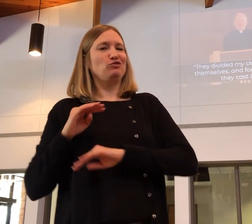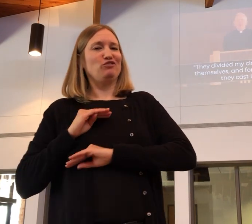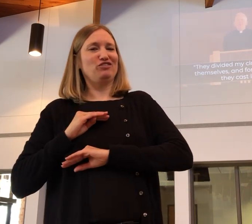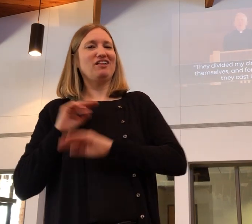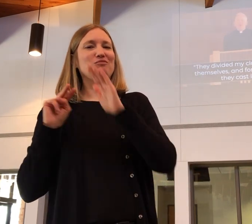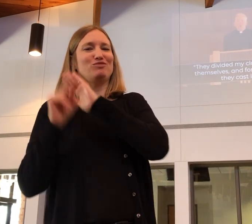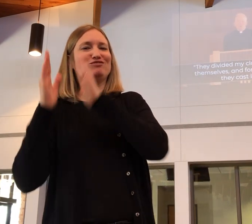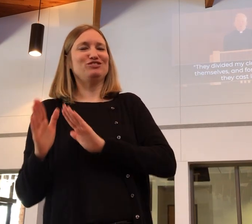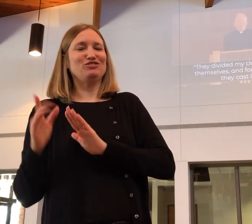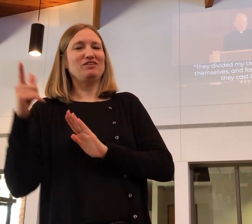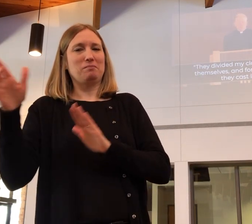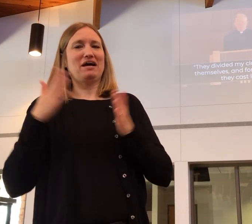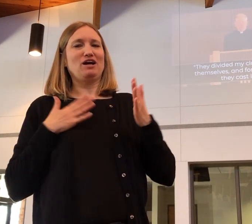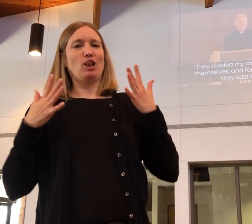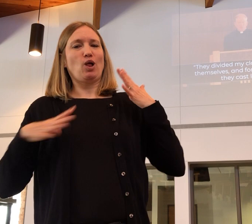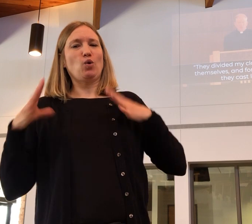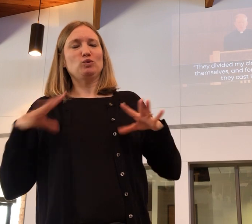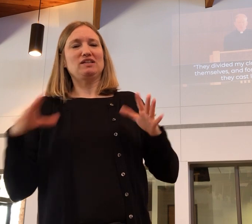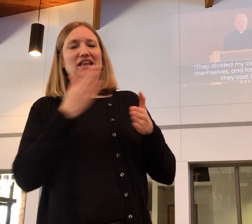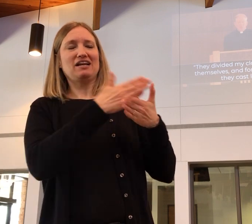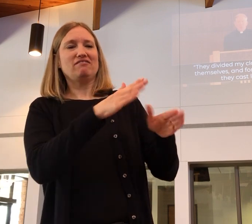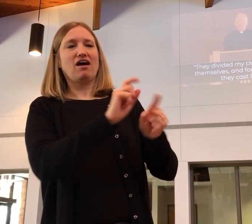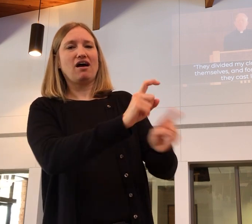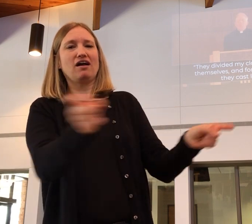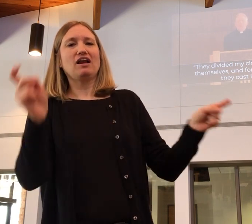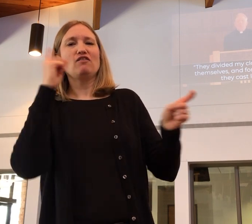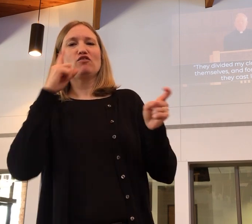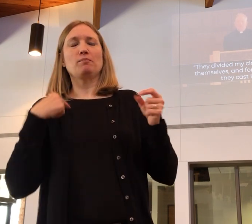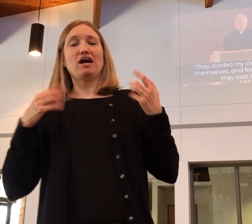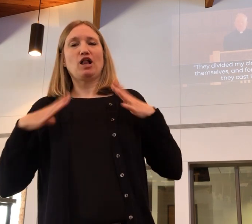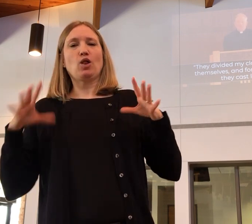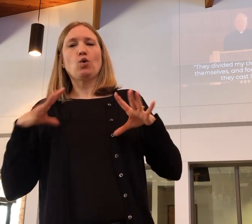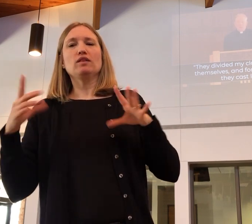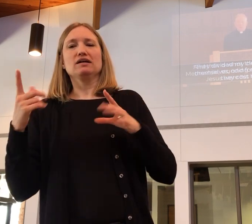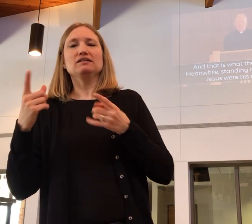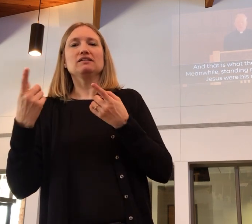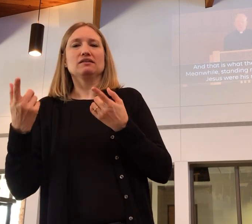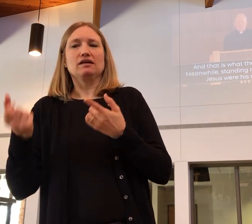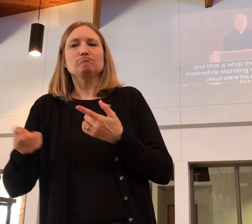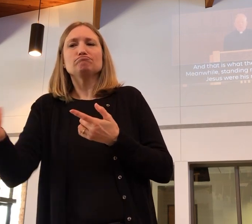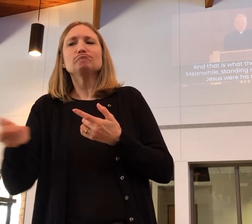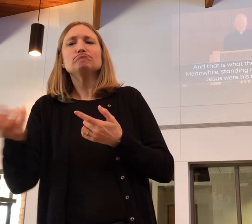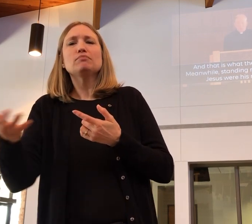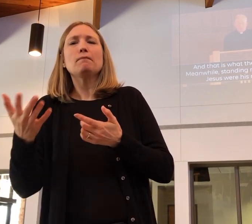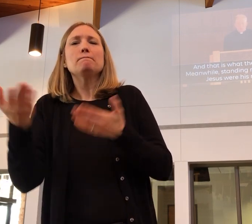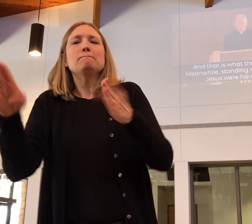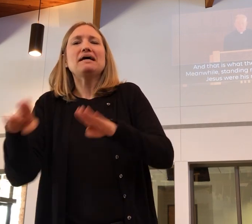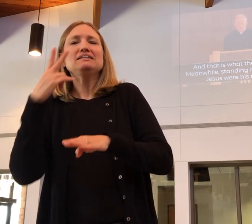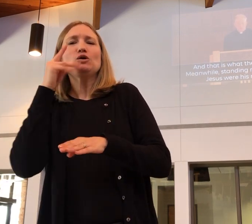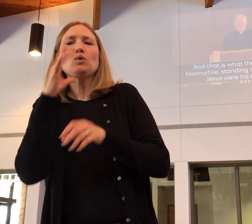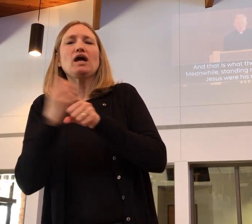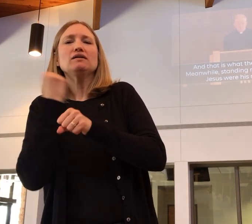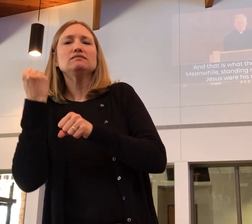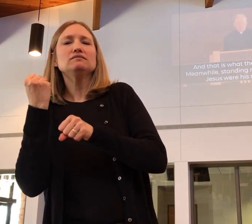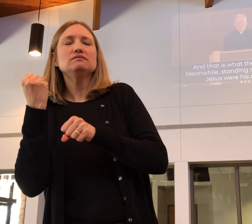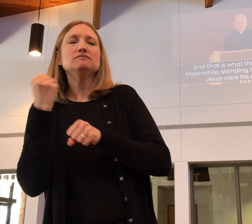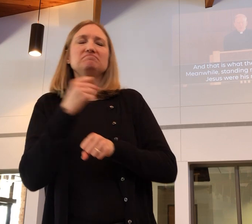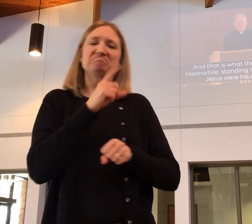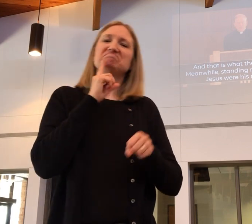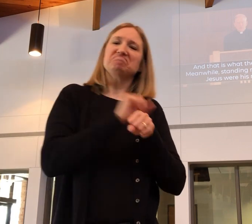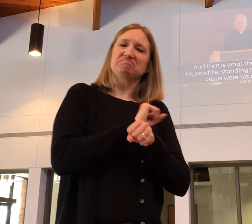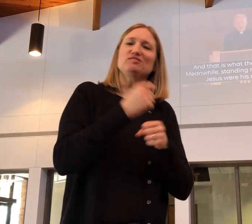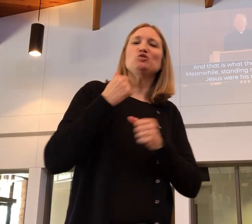"They divided my clothes among themselves, and for my clothing they cast lots." And this is what the soldiers did.